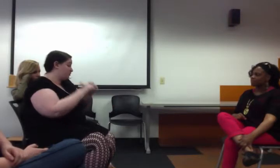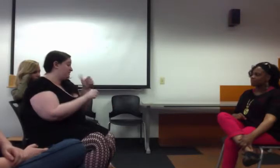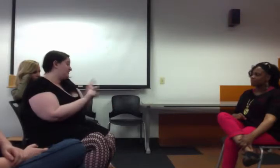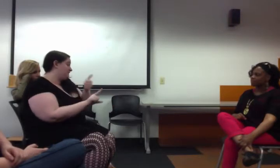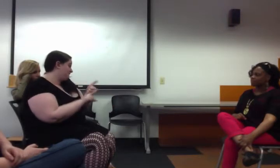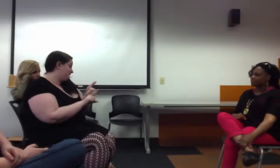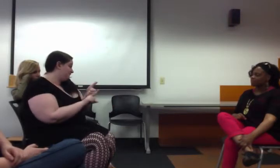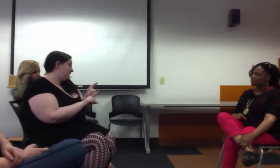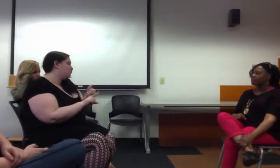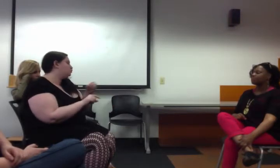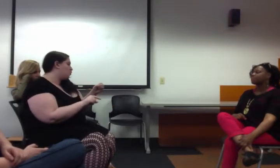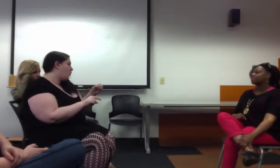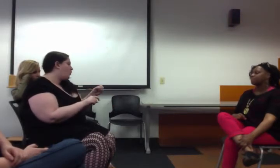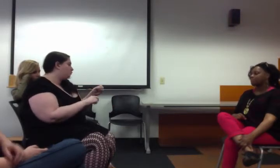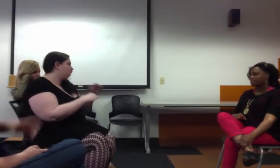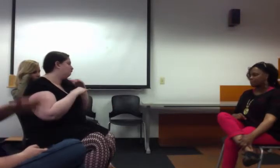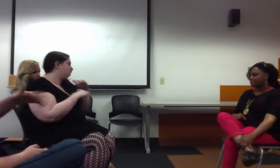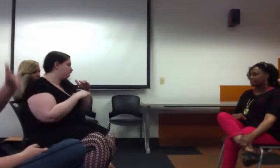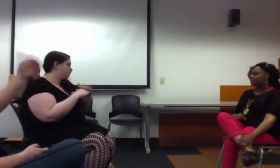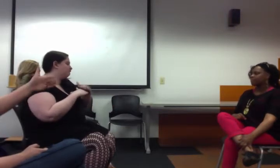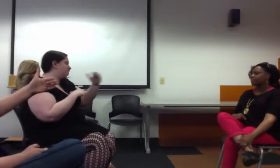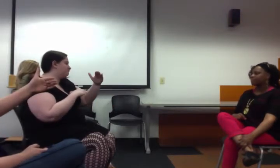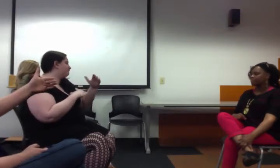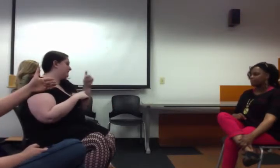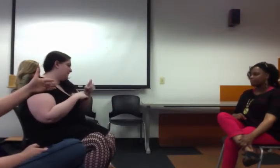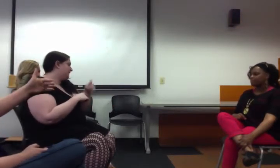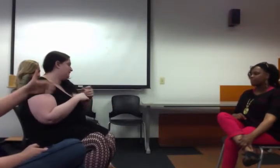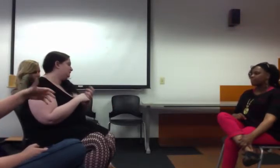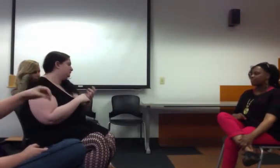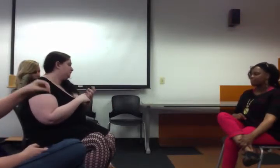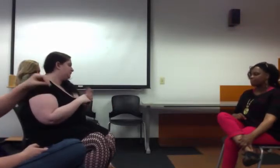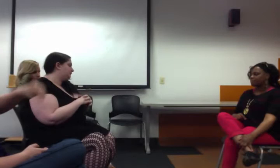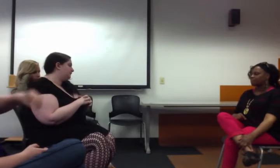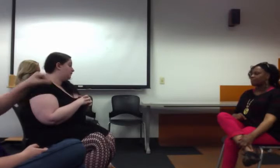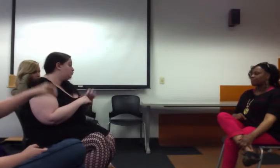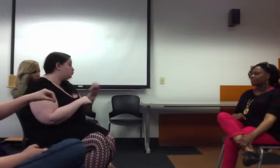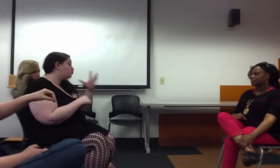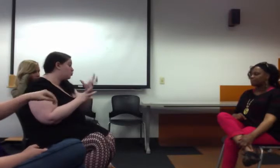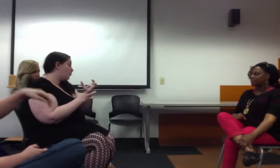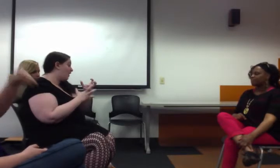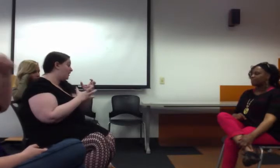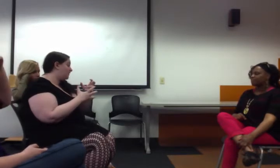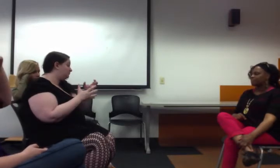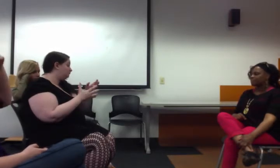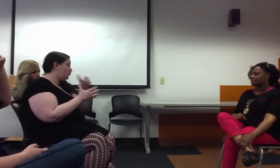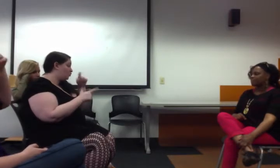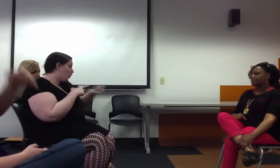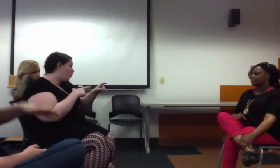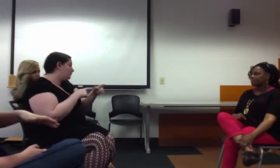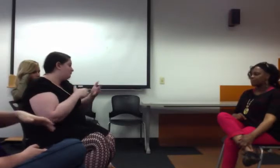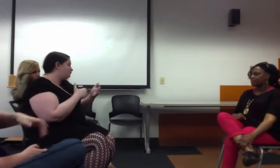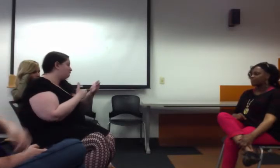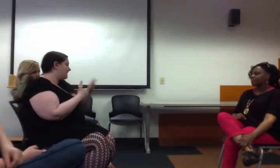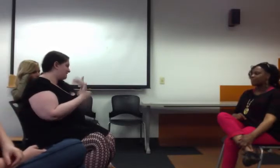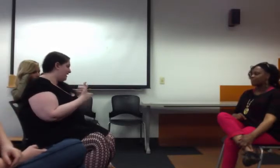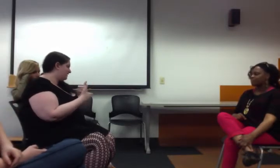So, so you want to book it in advance so that way they can make sure that they have that on a day when they have a school group coming,